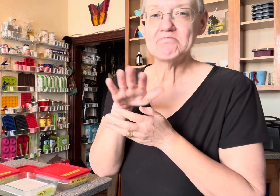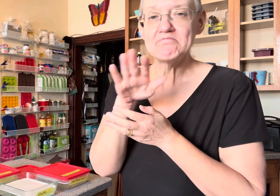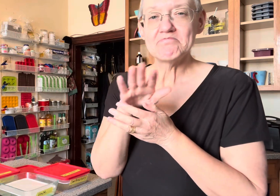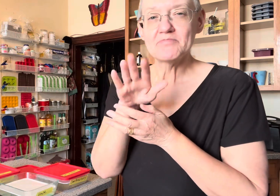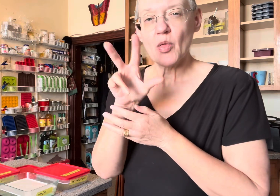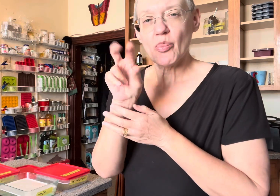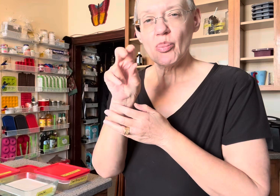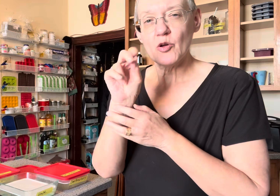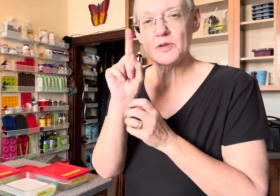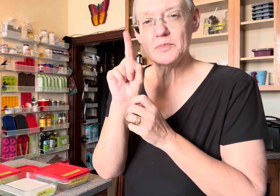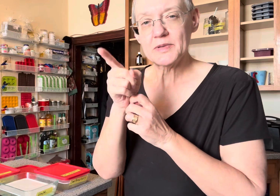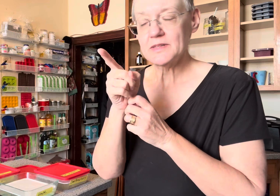for about 30 minutes.